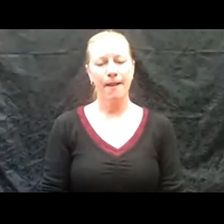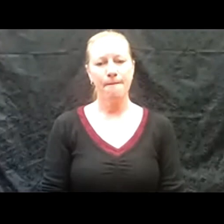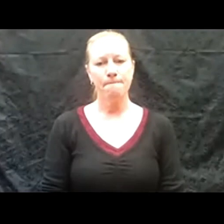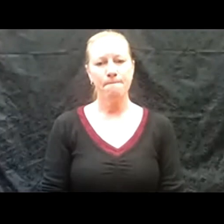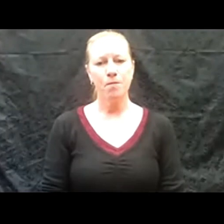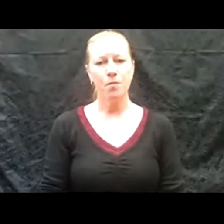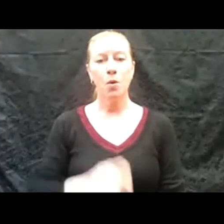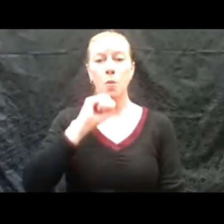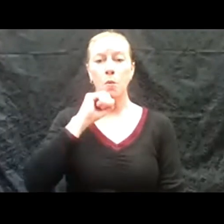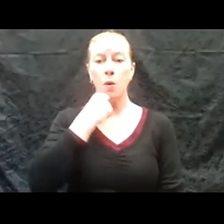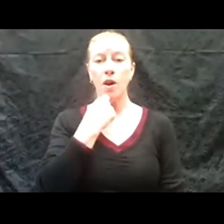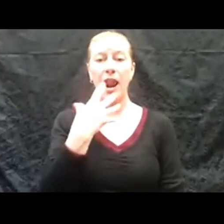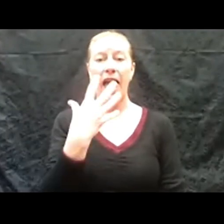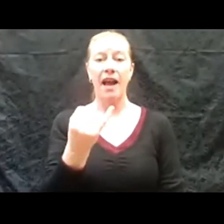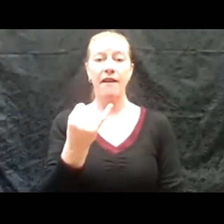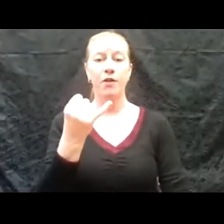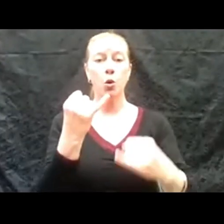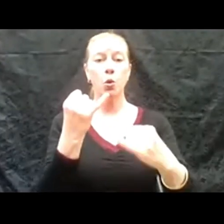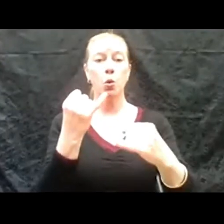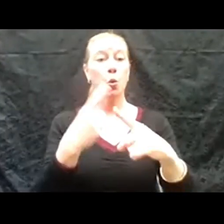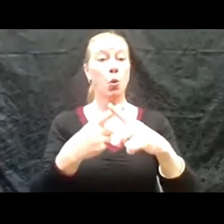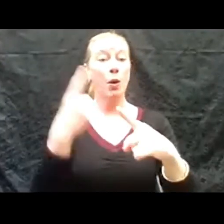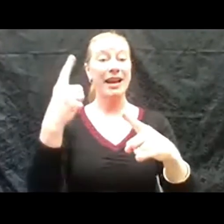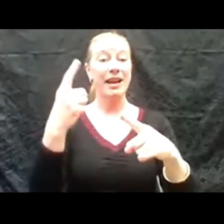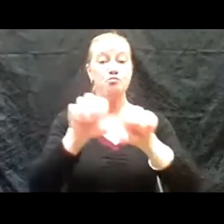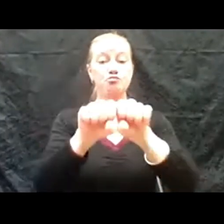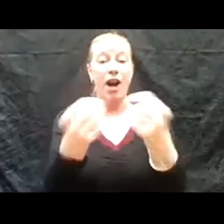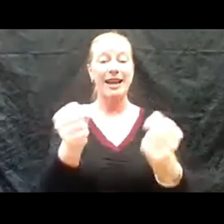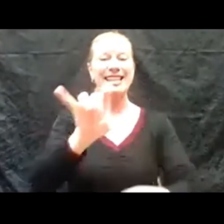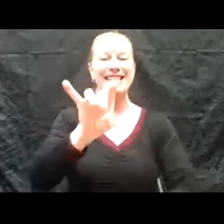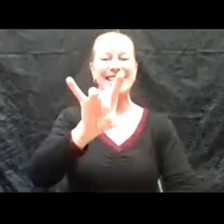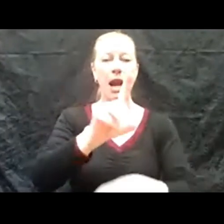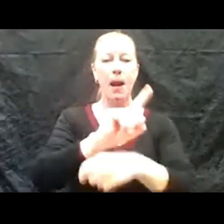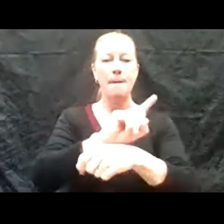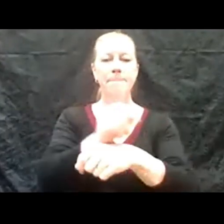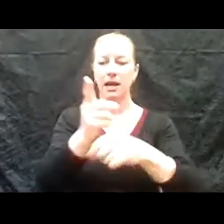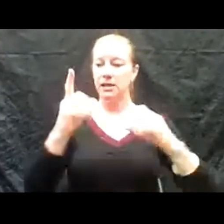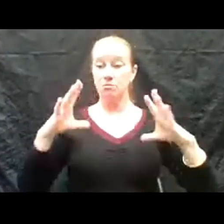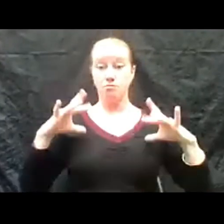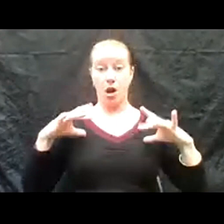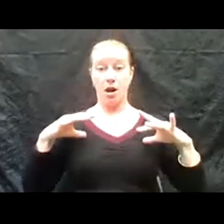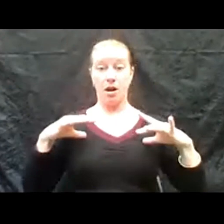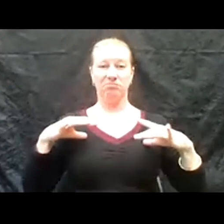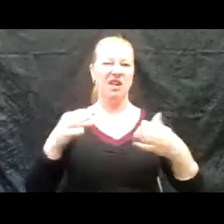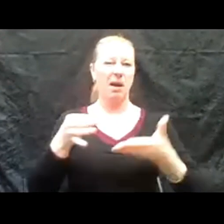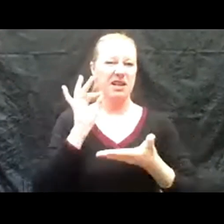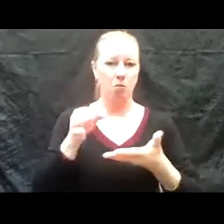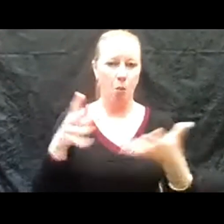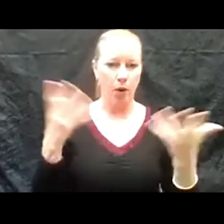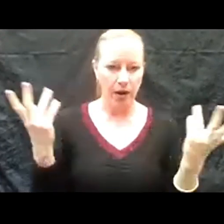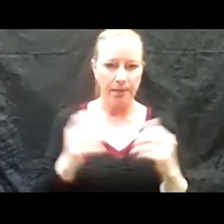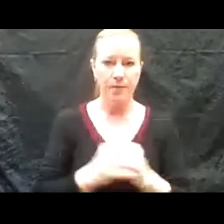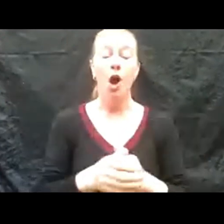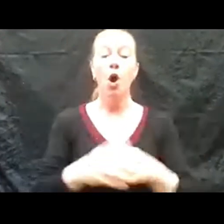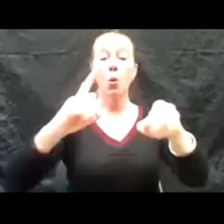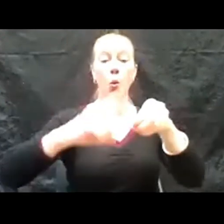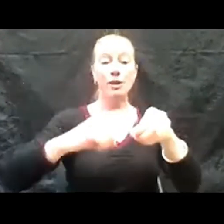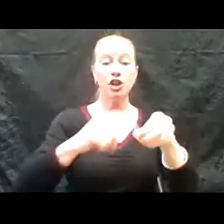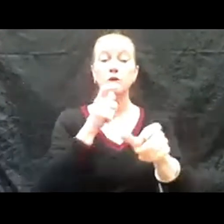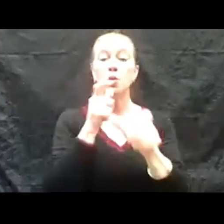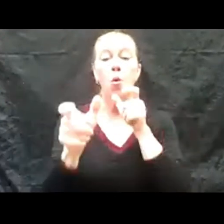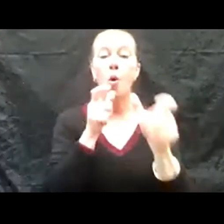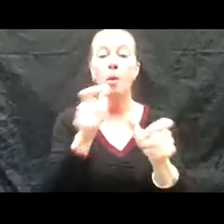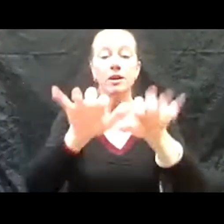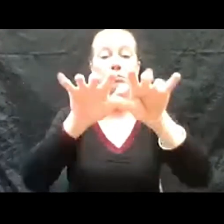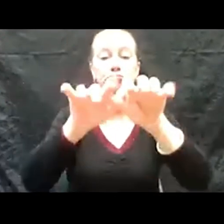We're going to have a very quick break. We have a 10 minutes break. Please make sure you put your questions, your comments in the chat,